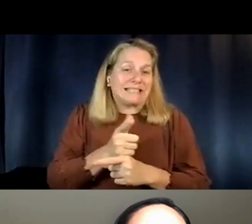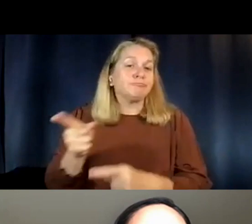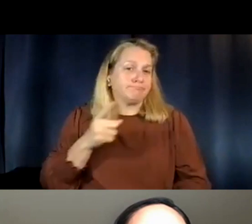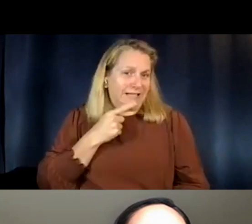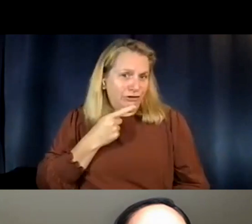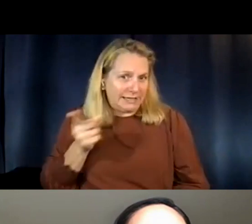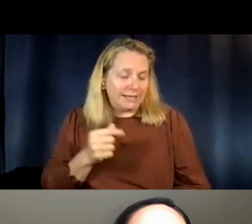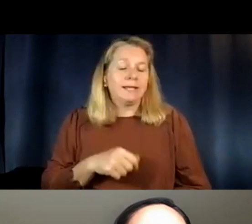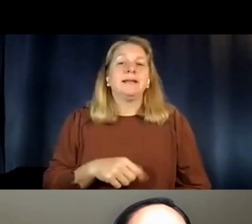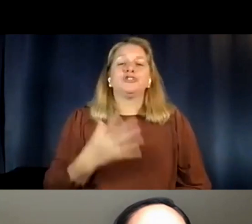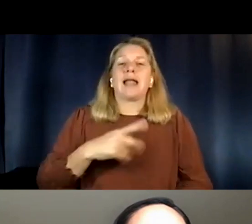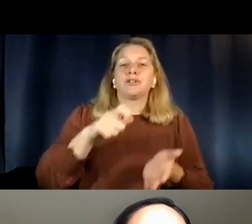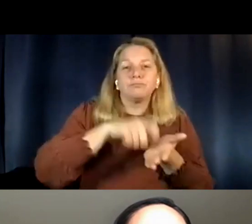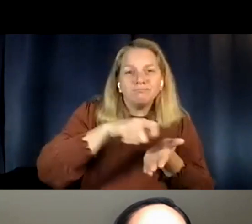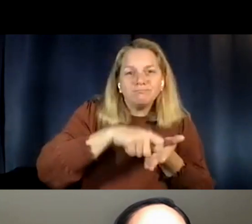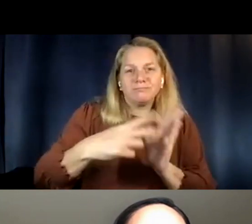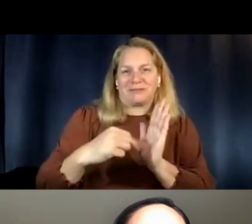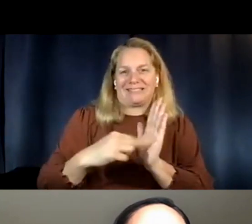she loves to write and read.